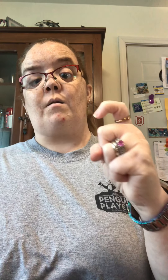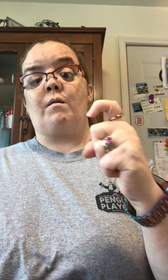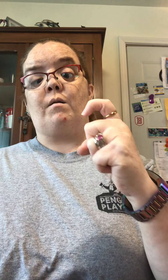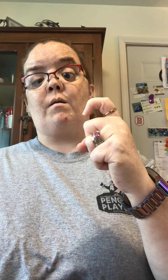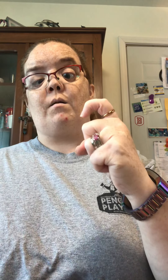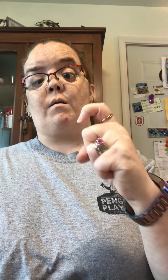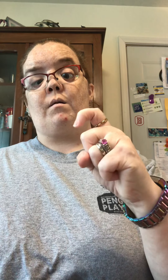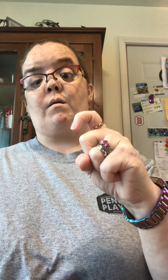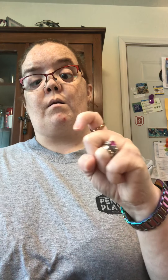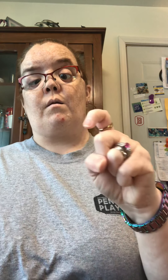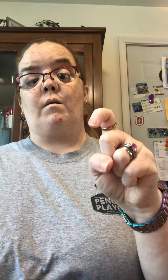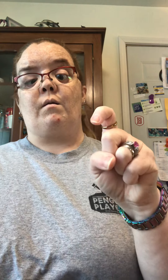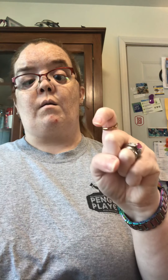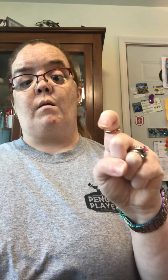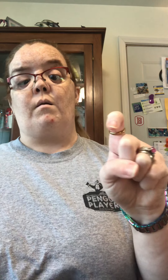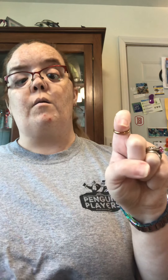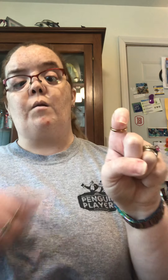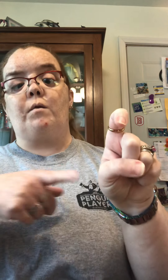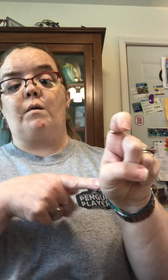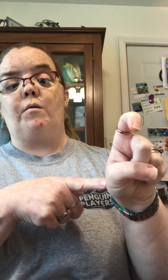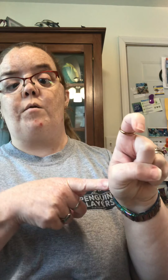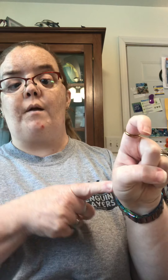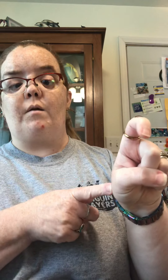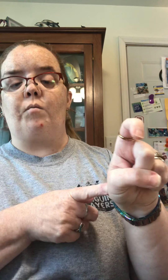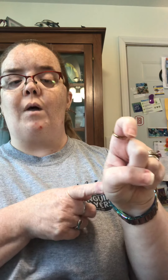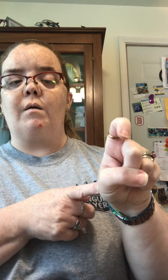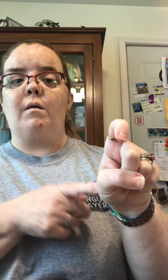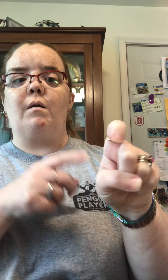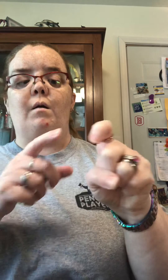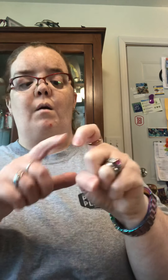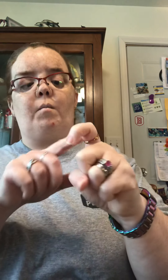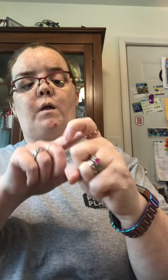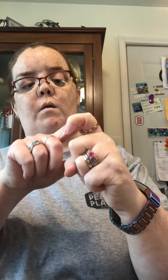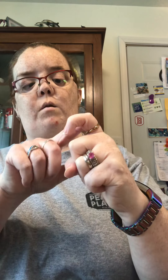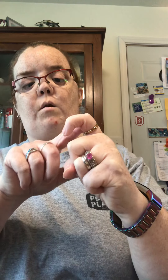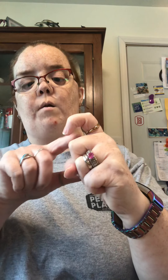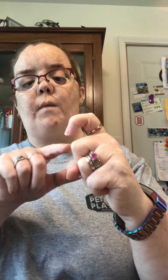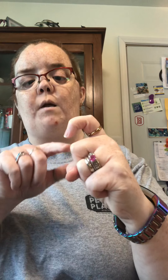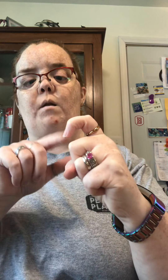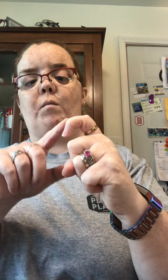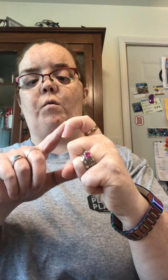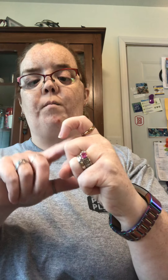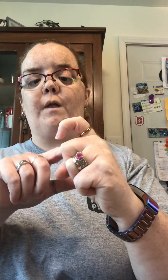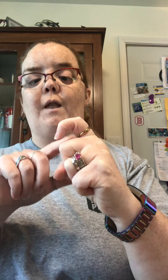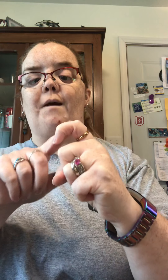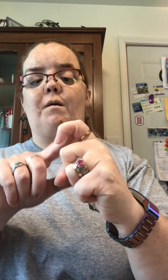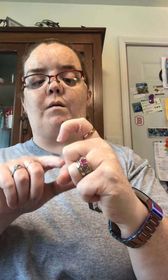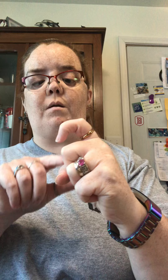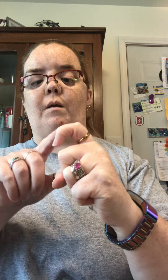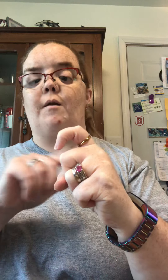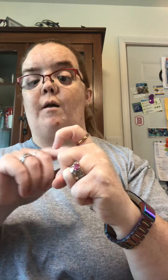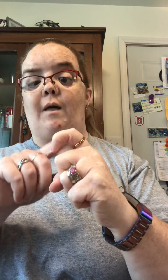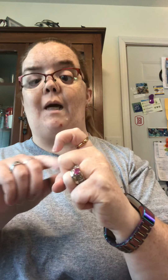X. So this one's a little tricky as well because you're making the movement like it's the letter